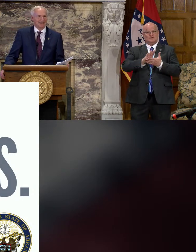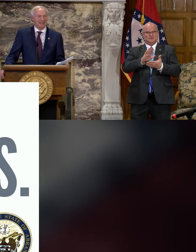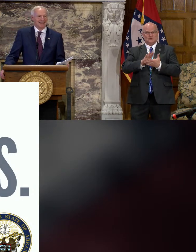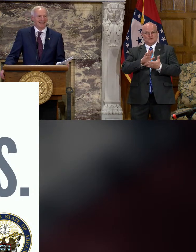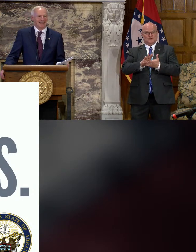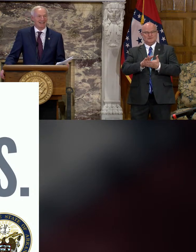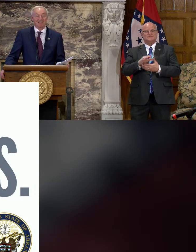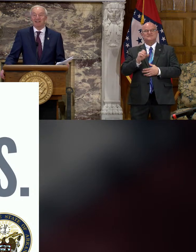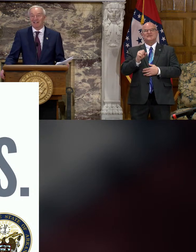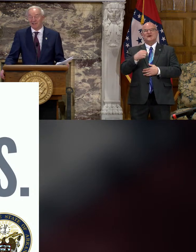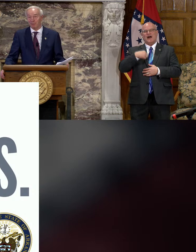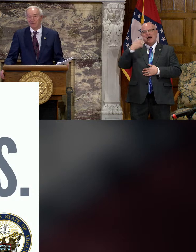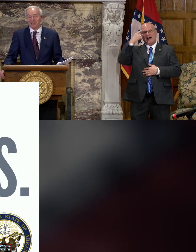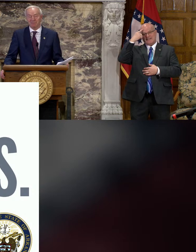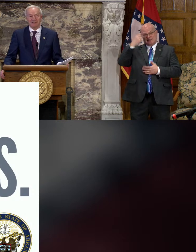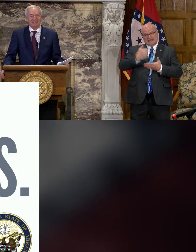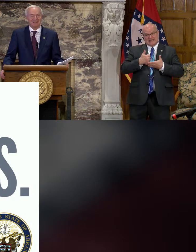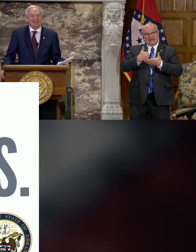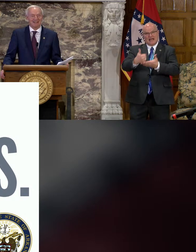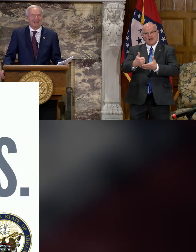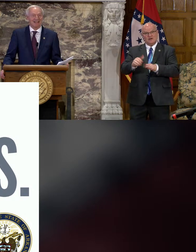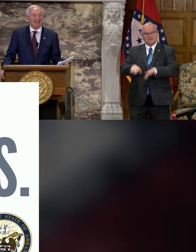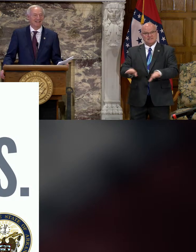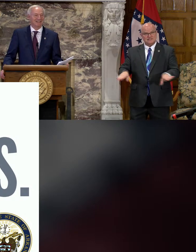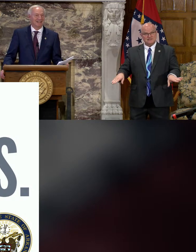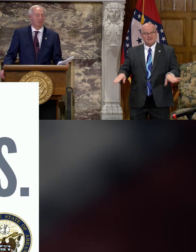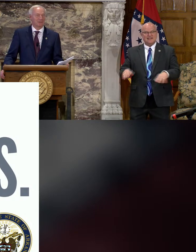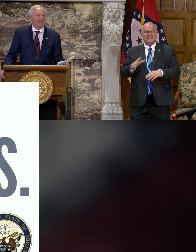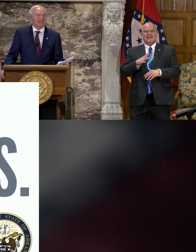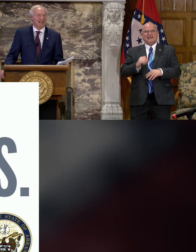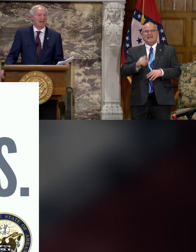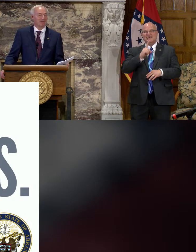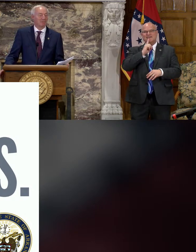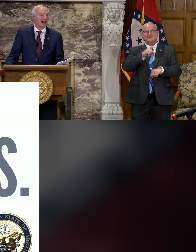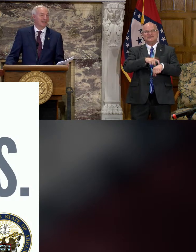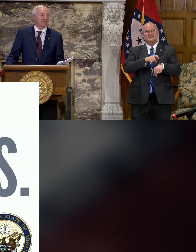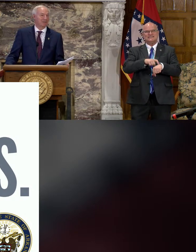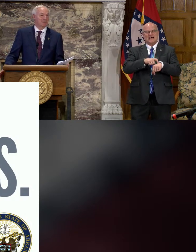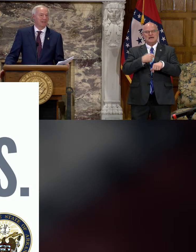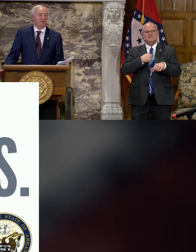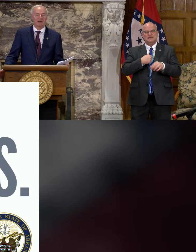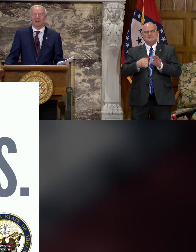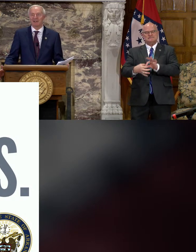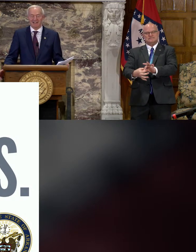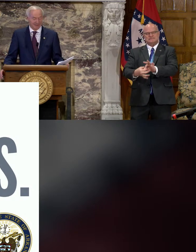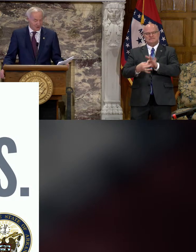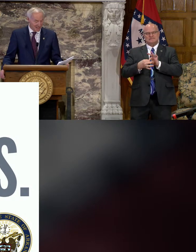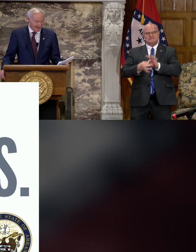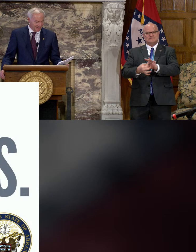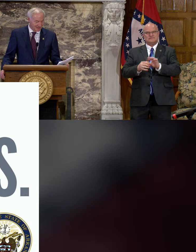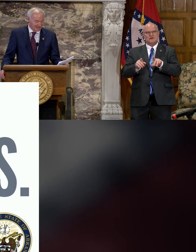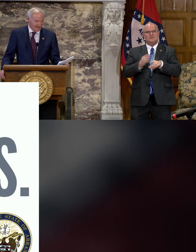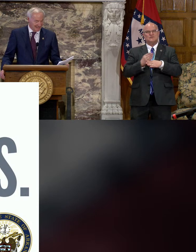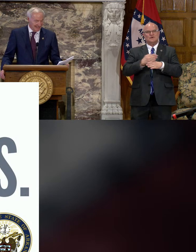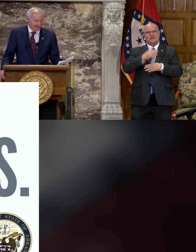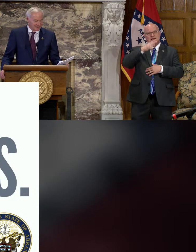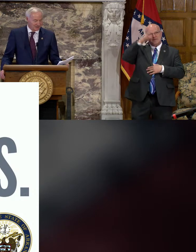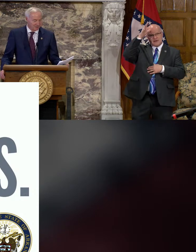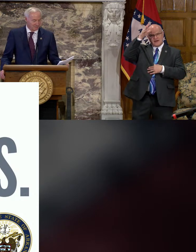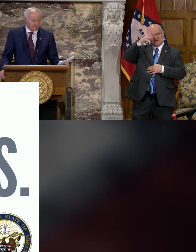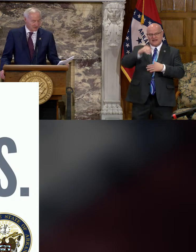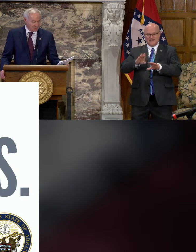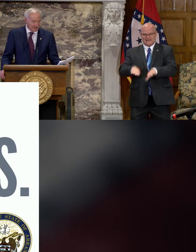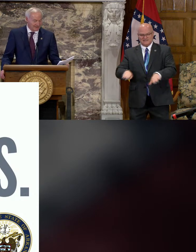school. And I think it helped them, and it was a time of bonding between a parent and a child.